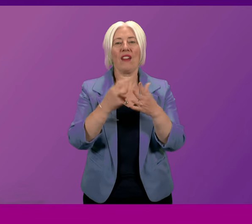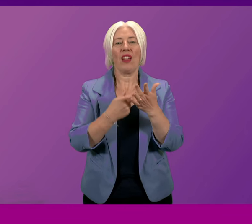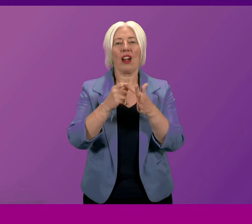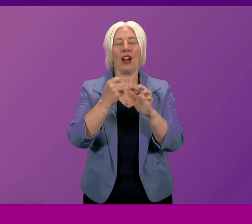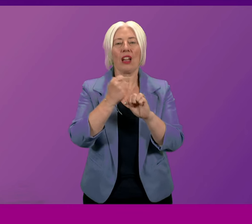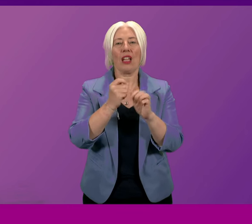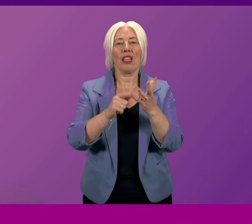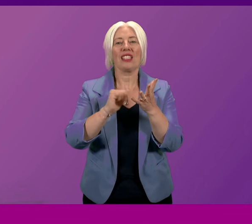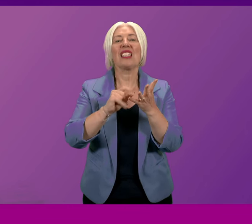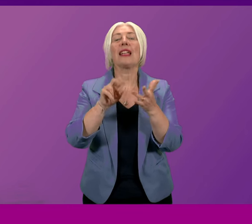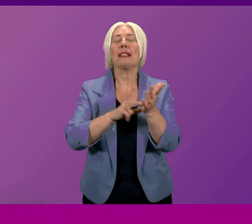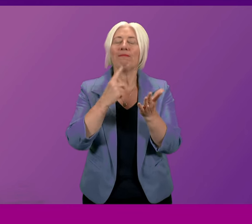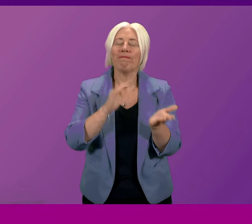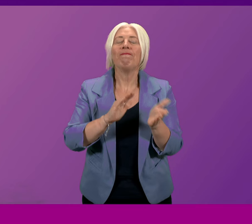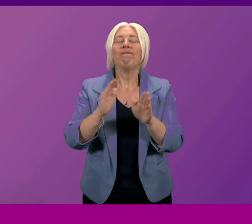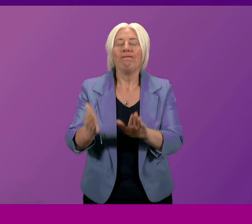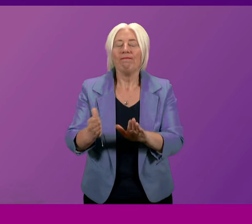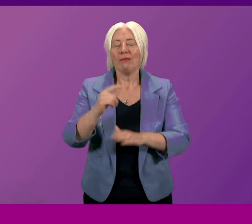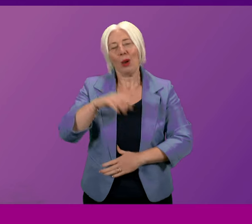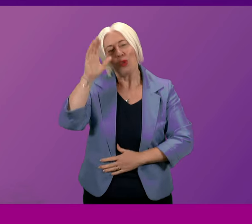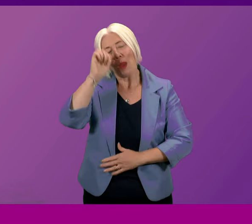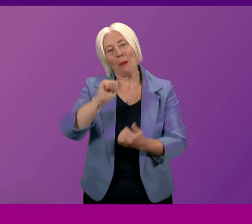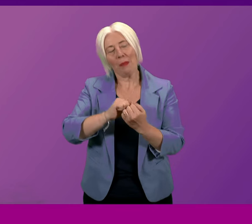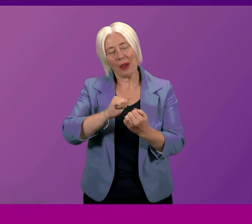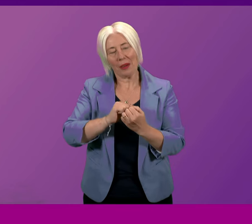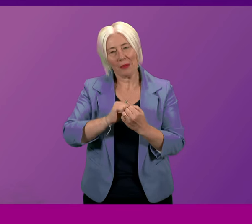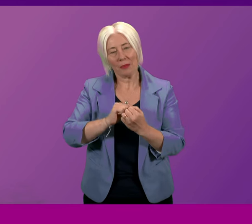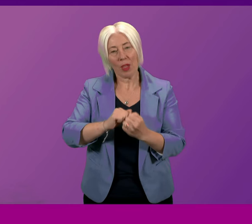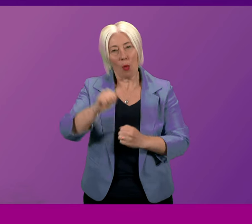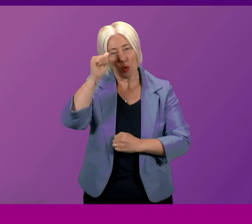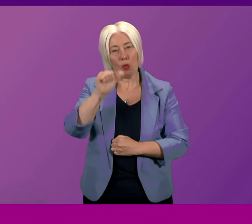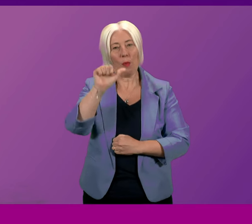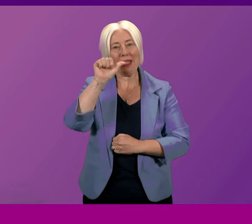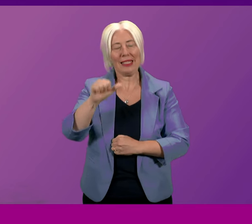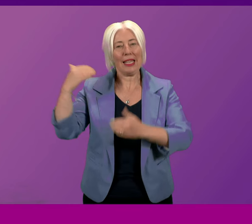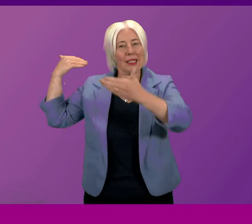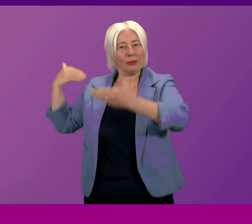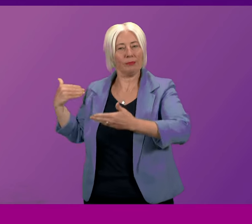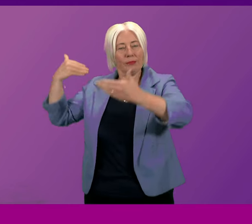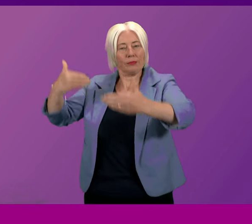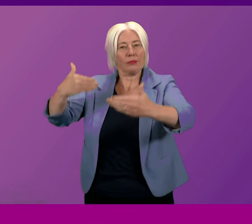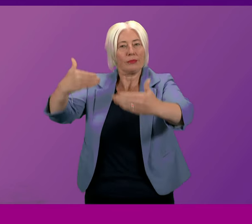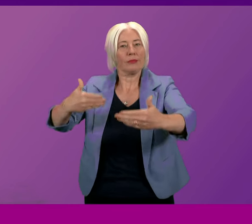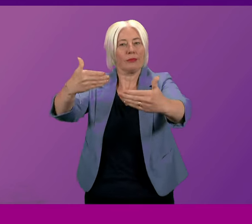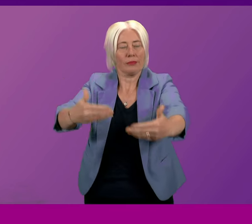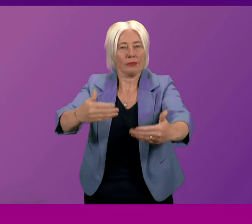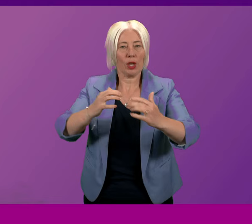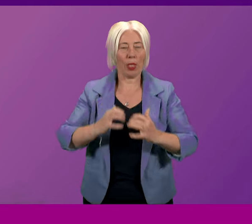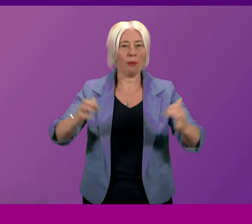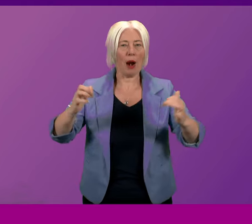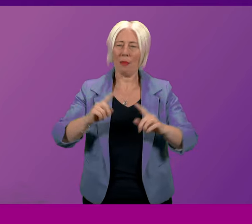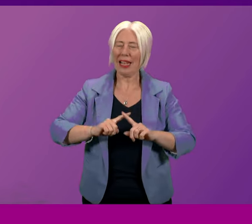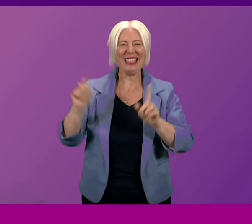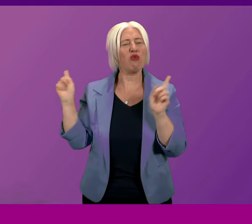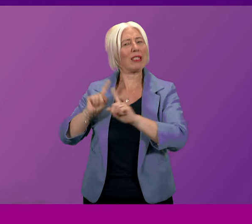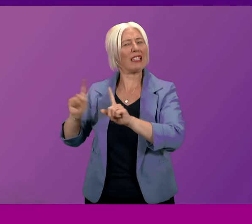while we have some common experience, we recognise that each of the six sessions of the Parliament has had a different character. It's brought